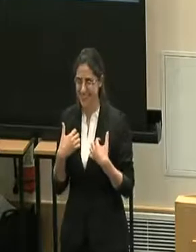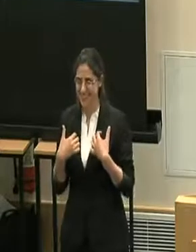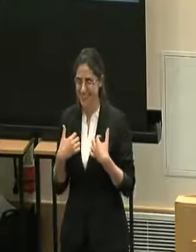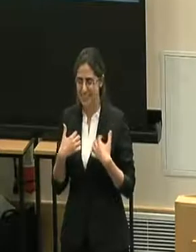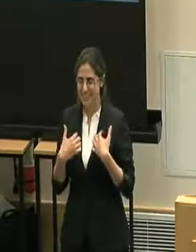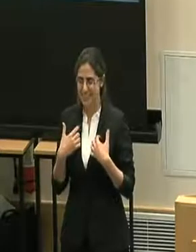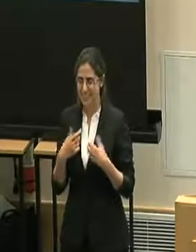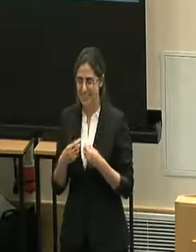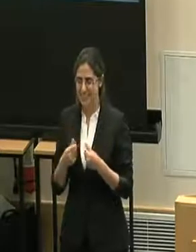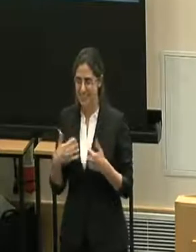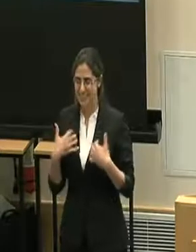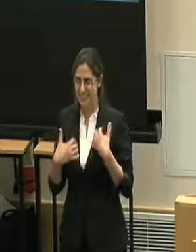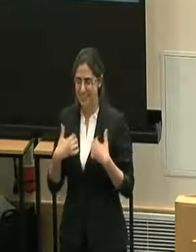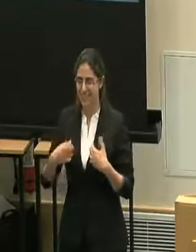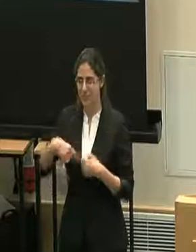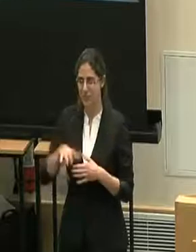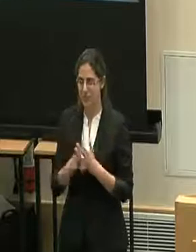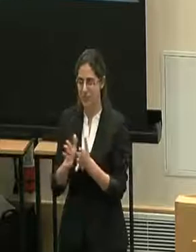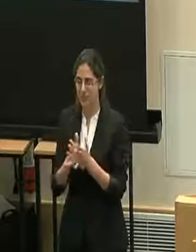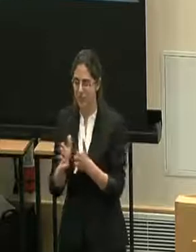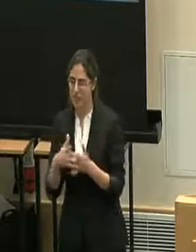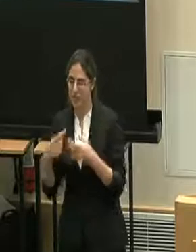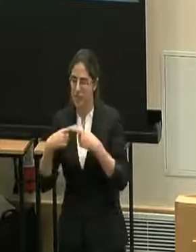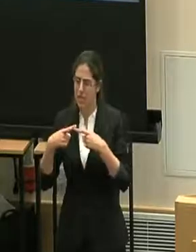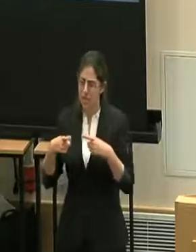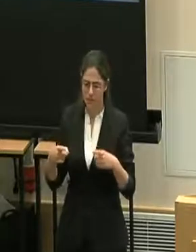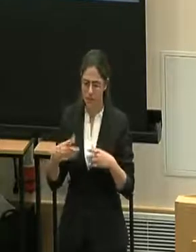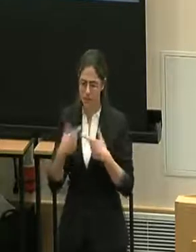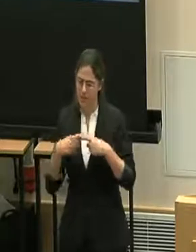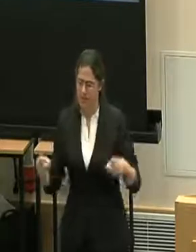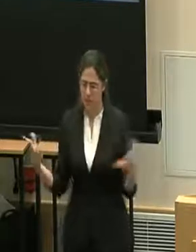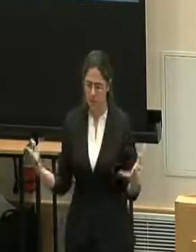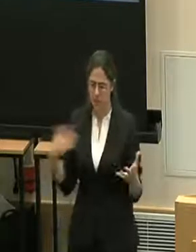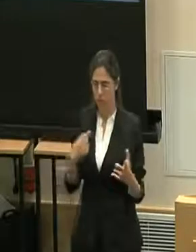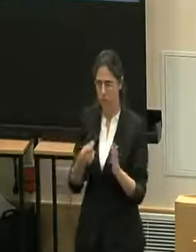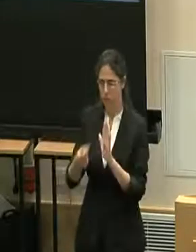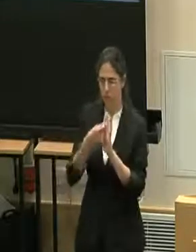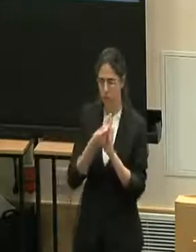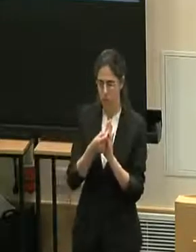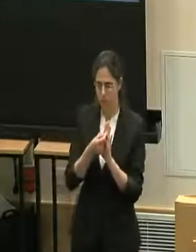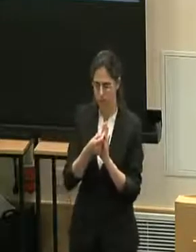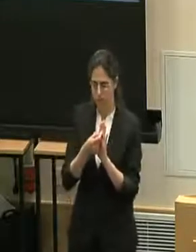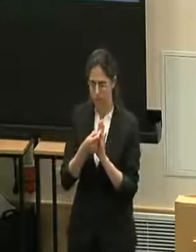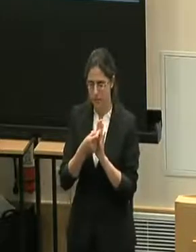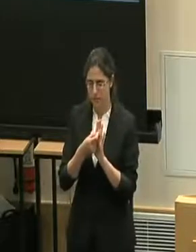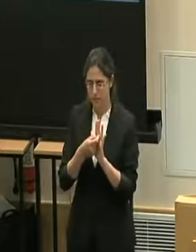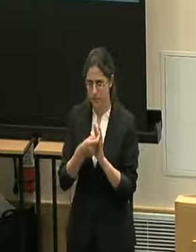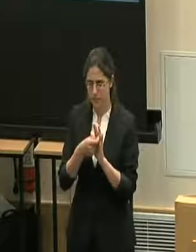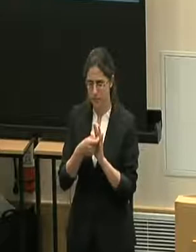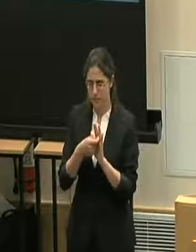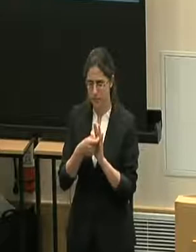things, the difference between immediate and progressive, the difference between what aspect of human rights,